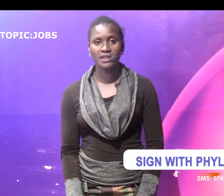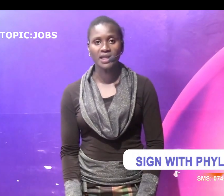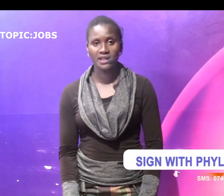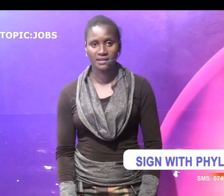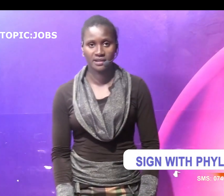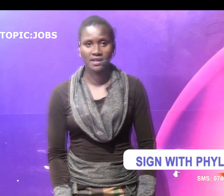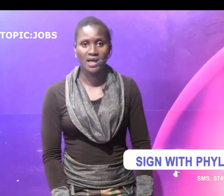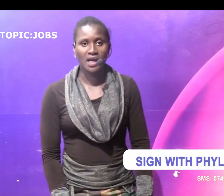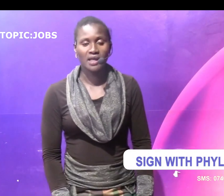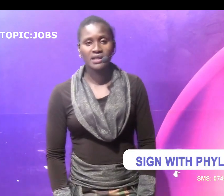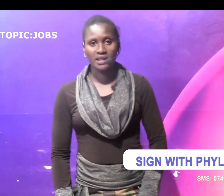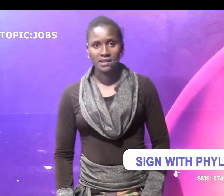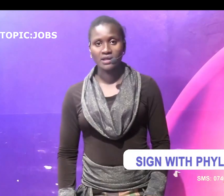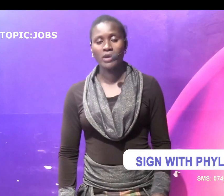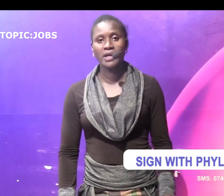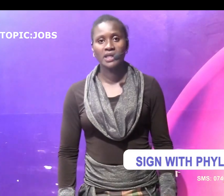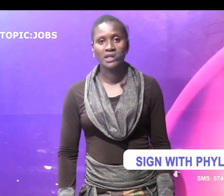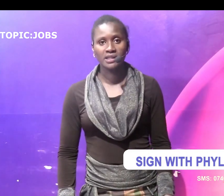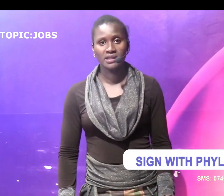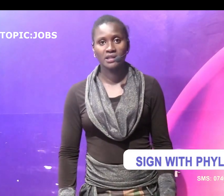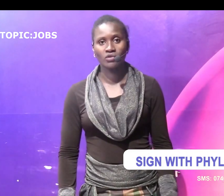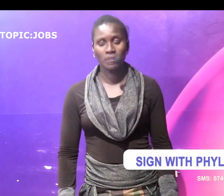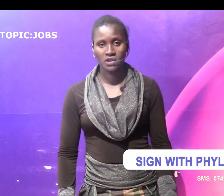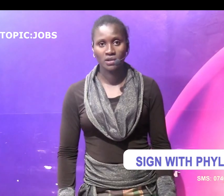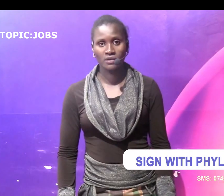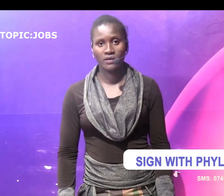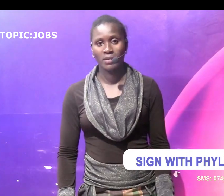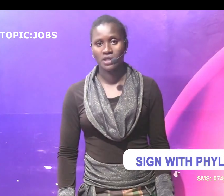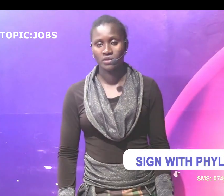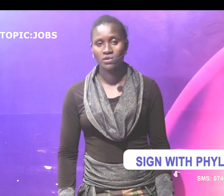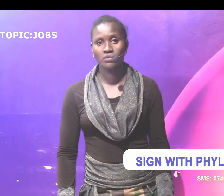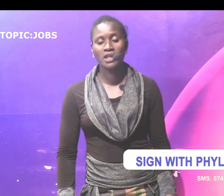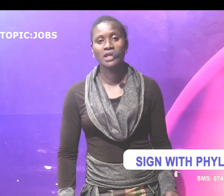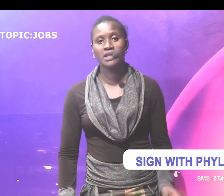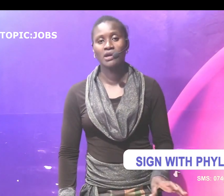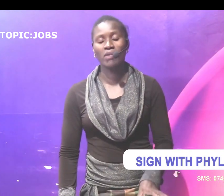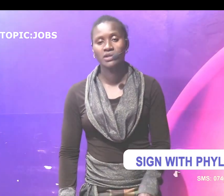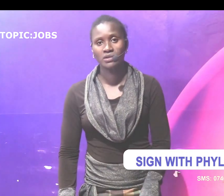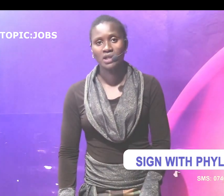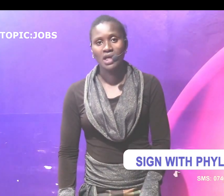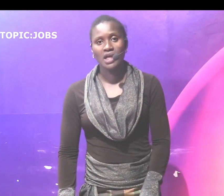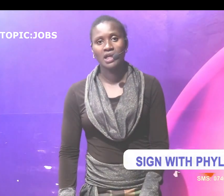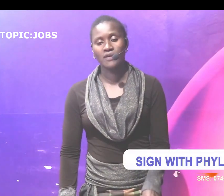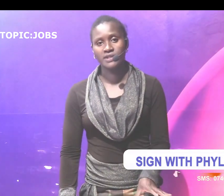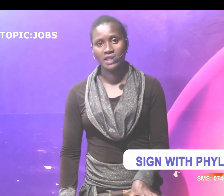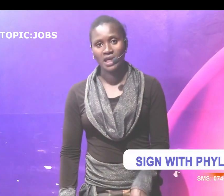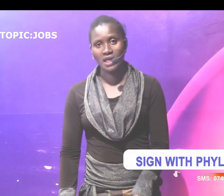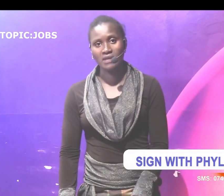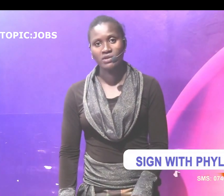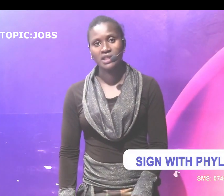dentist? Dentist, remember dentist is an occupation of a person, so meaning it is a person. And I have said that when it is a person,